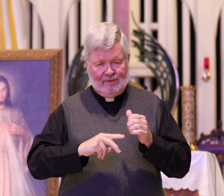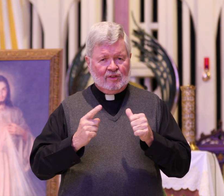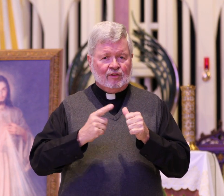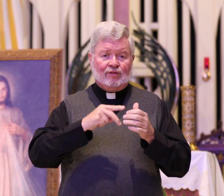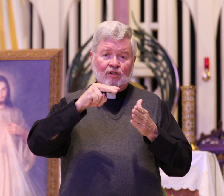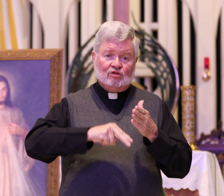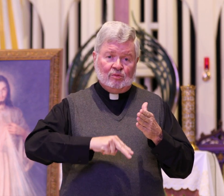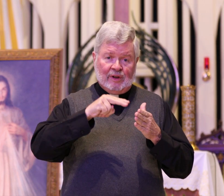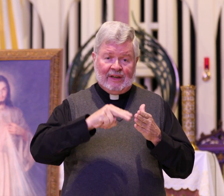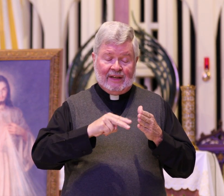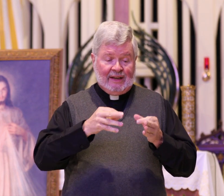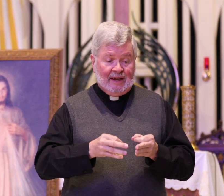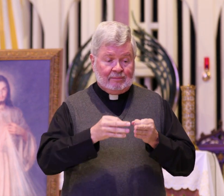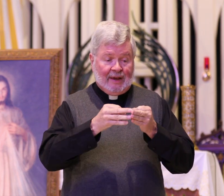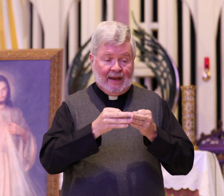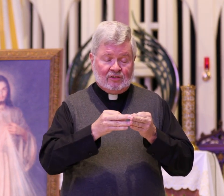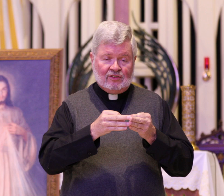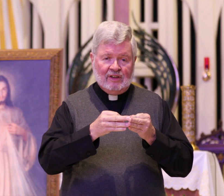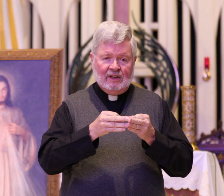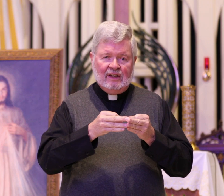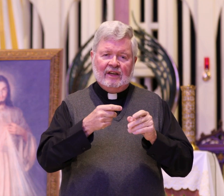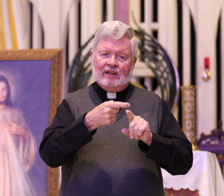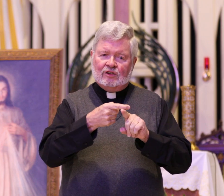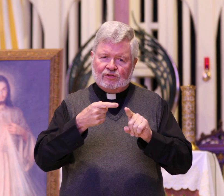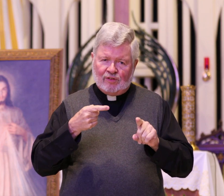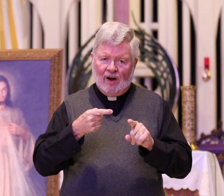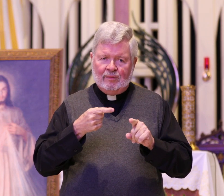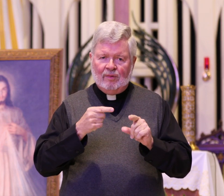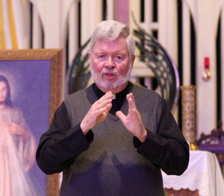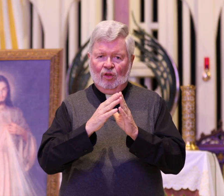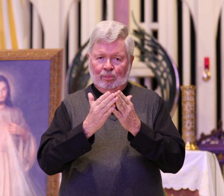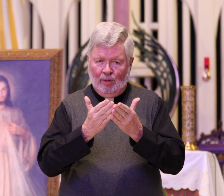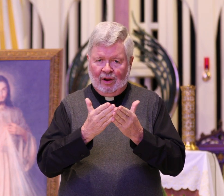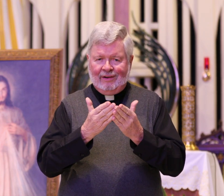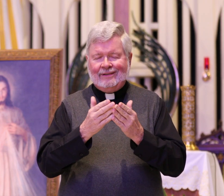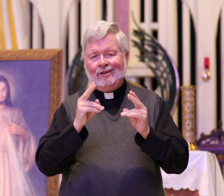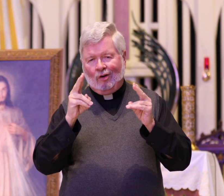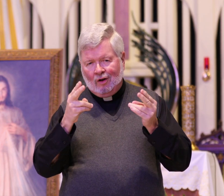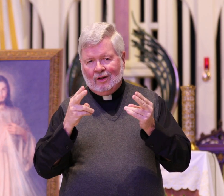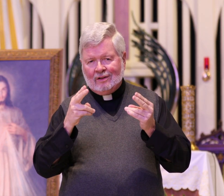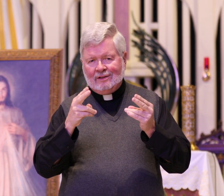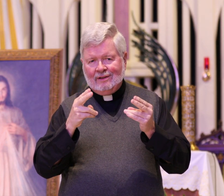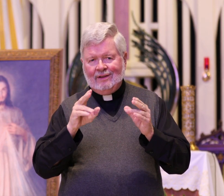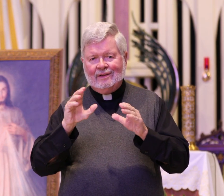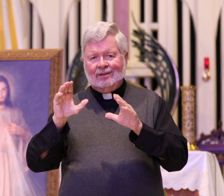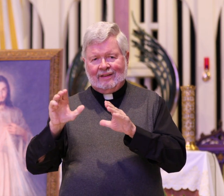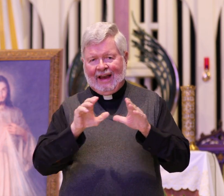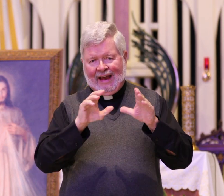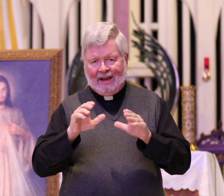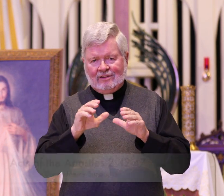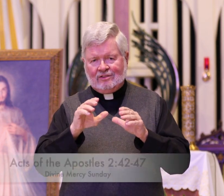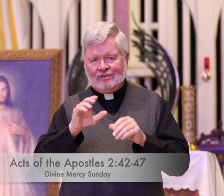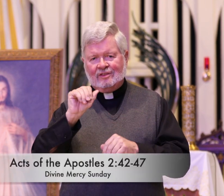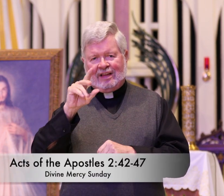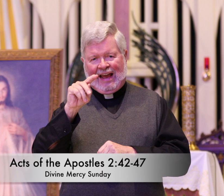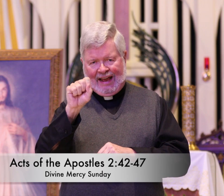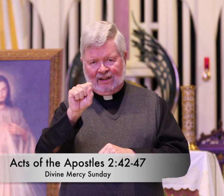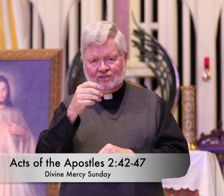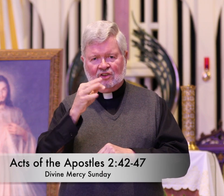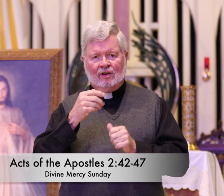The first reading at Mass is from the book called the Acts of